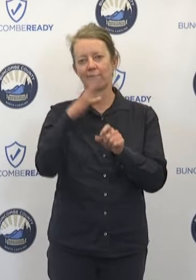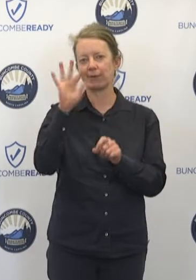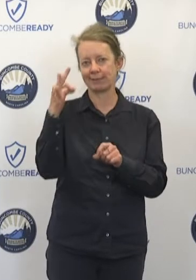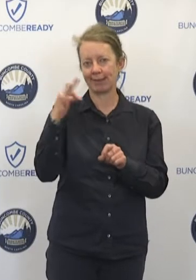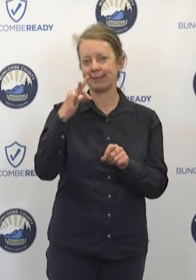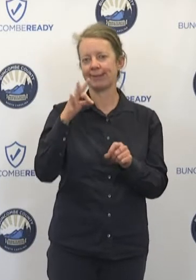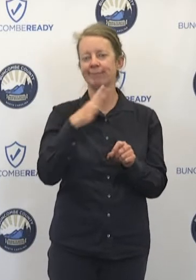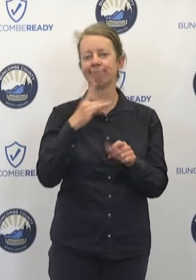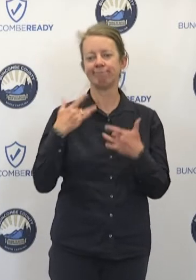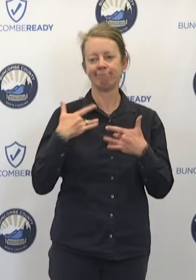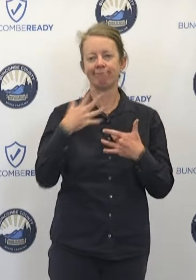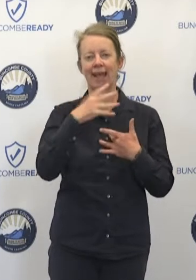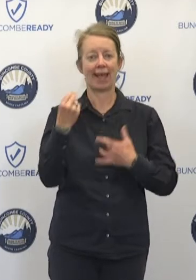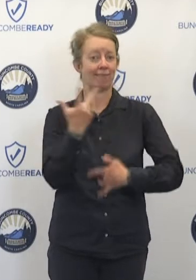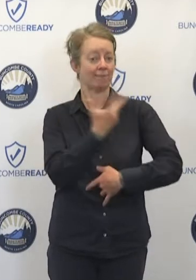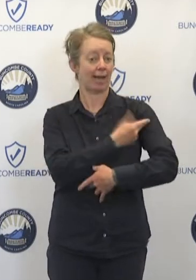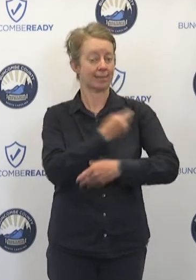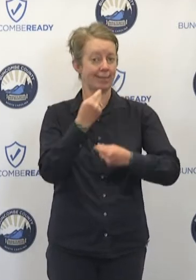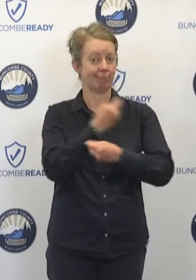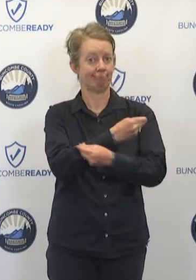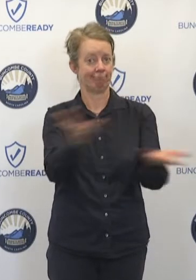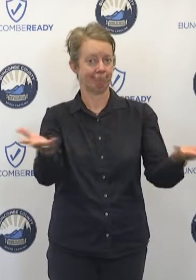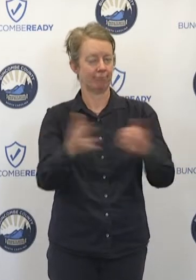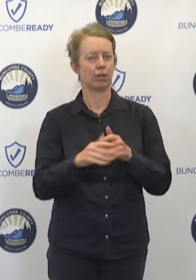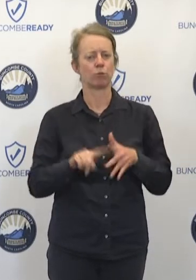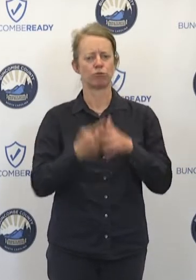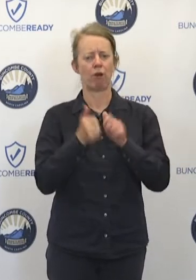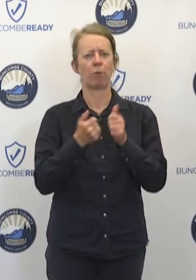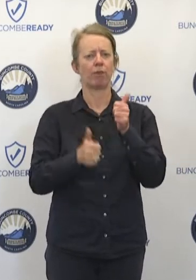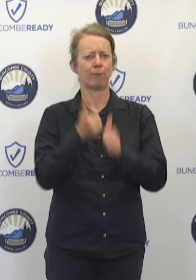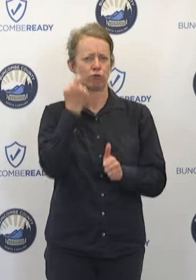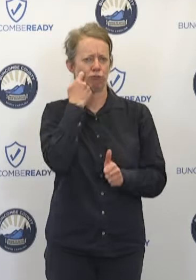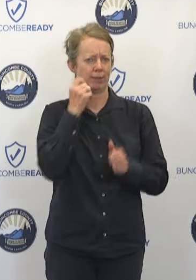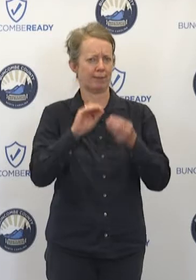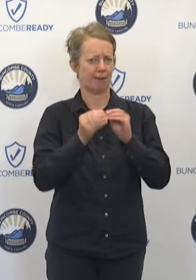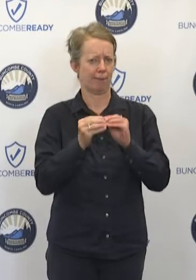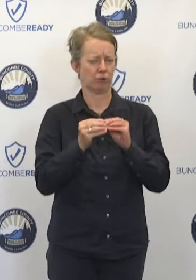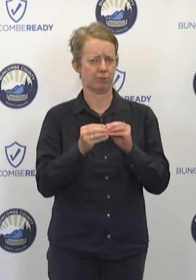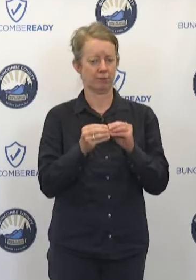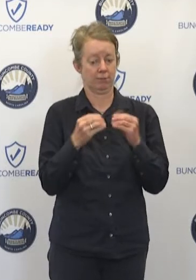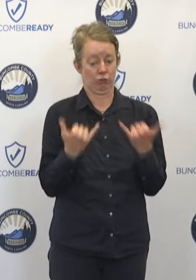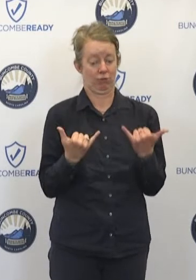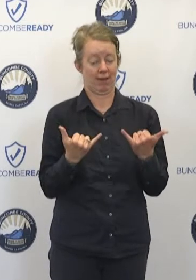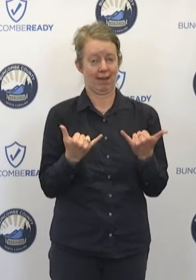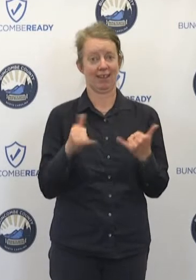rollout. Let's start with our latest indicators. As of today,